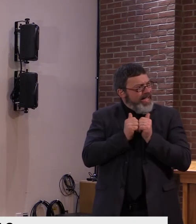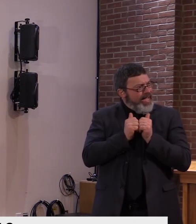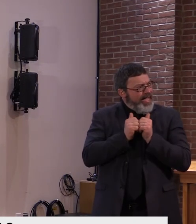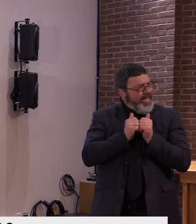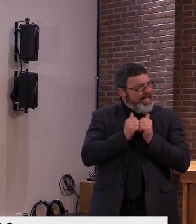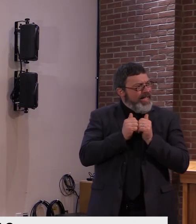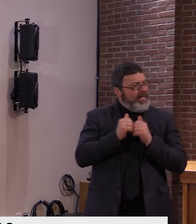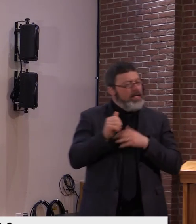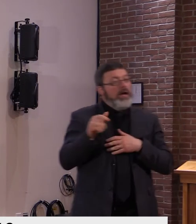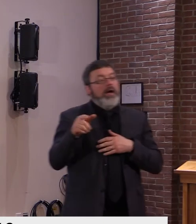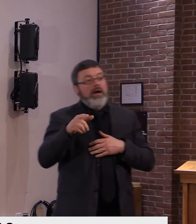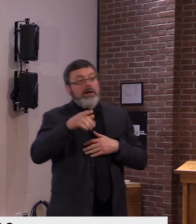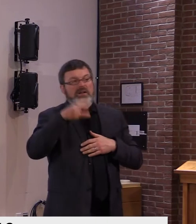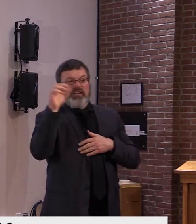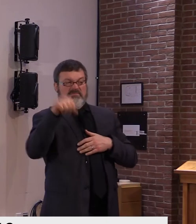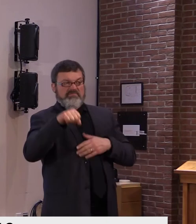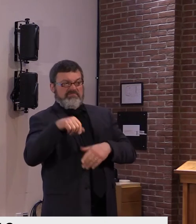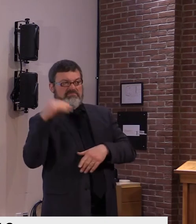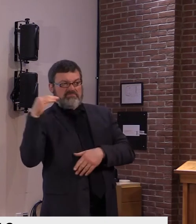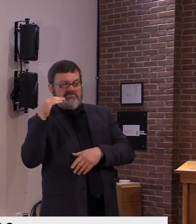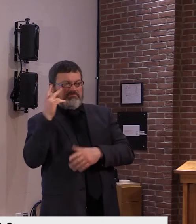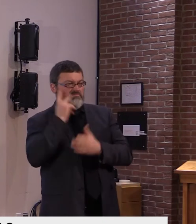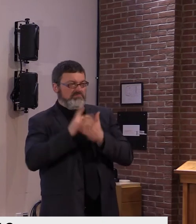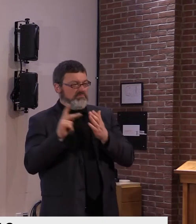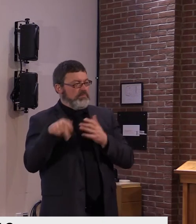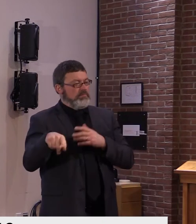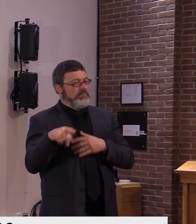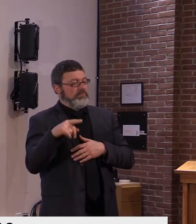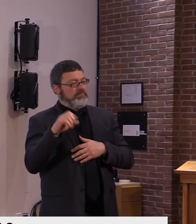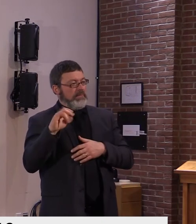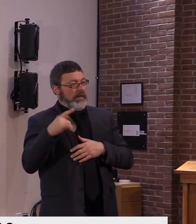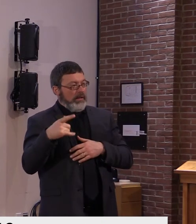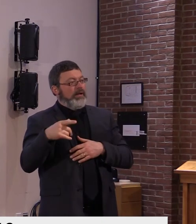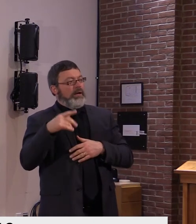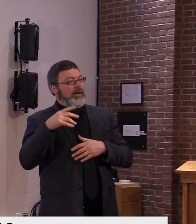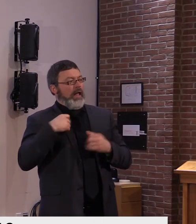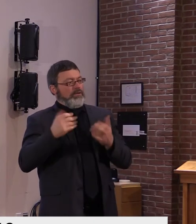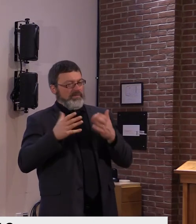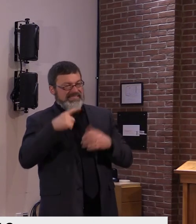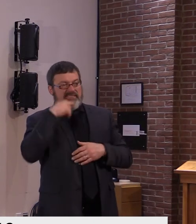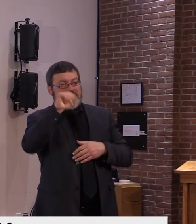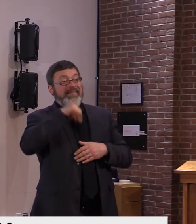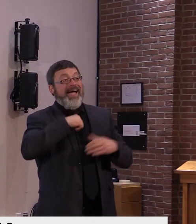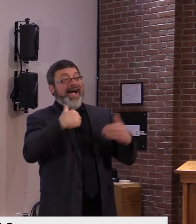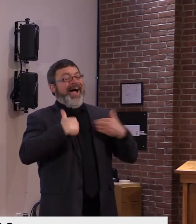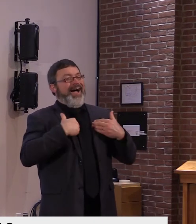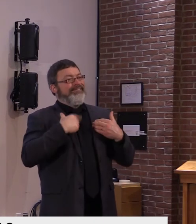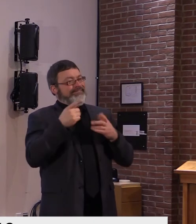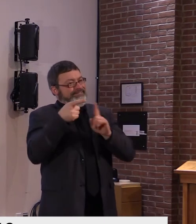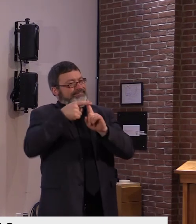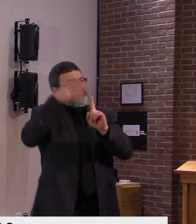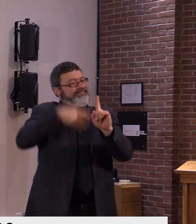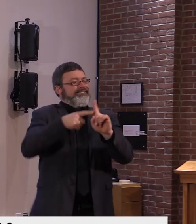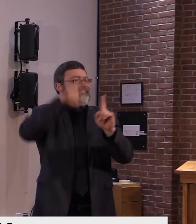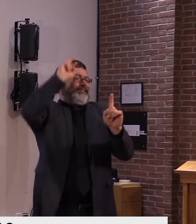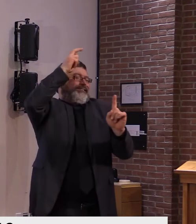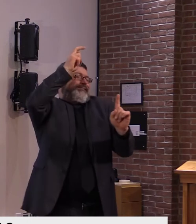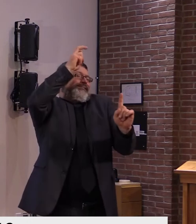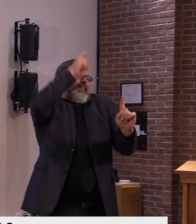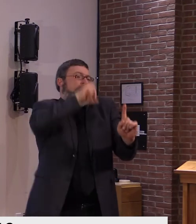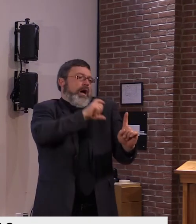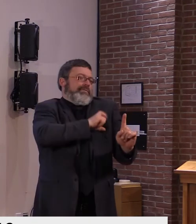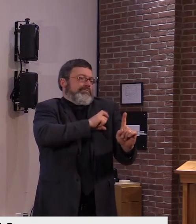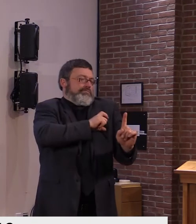into account and moved that, and if there is a safe, unsafe